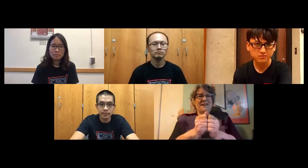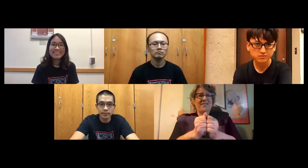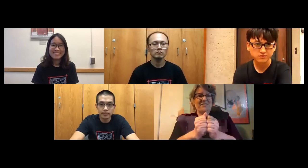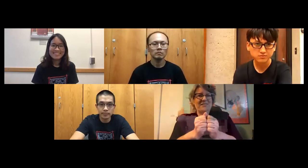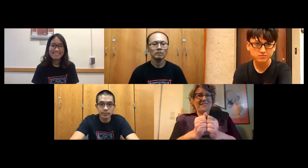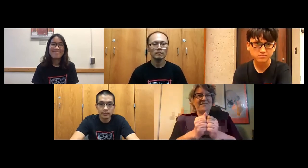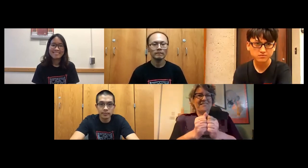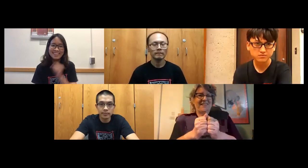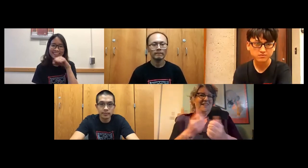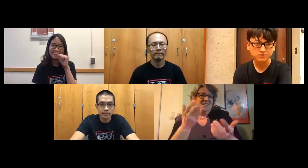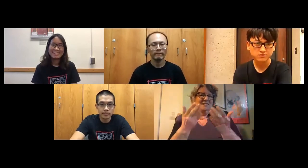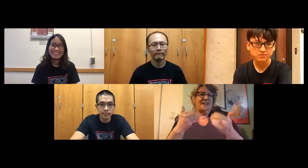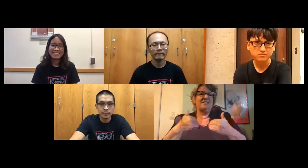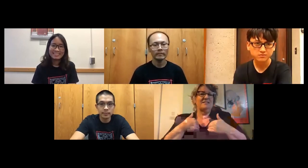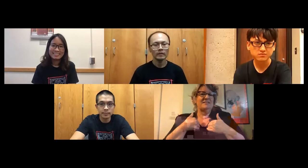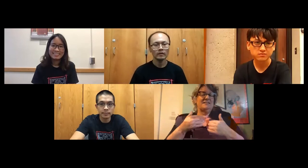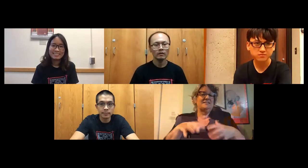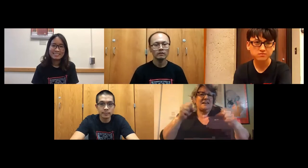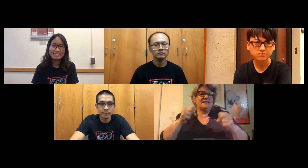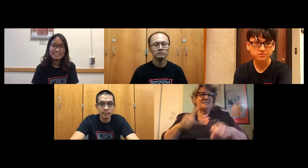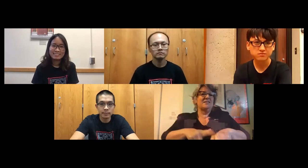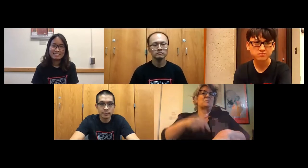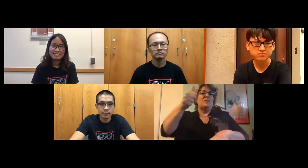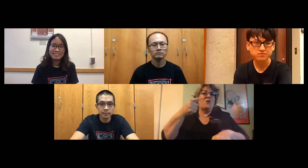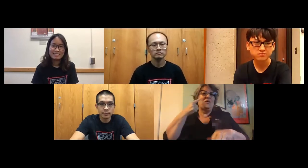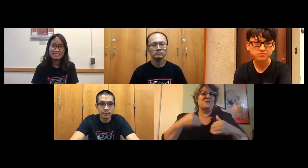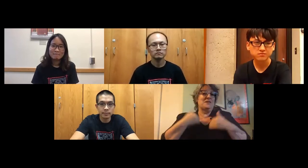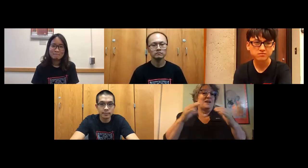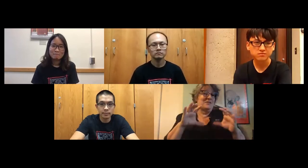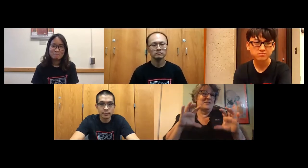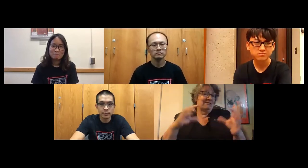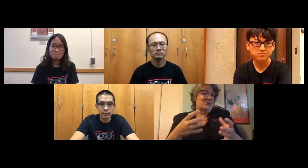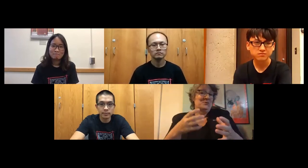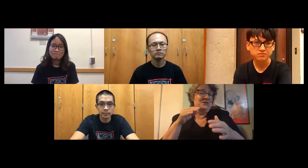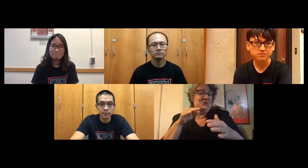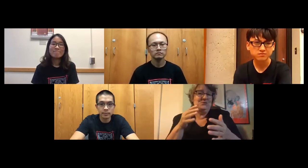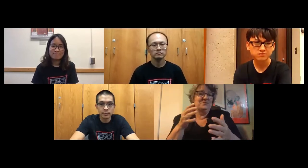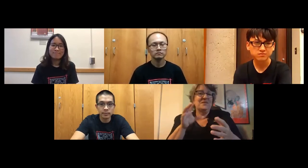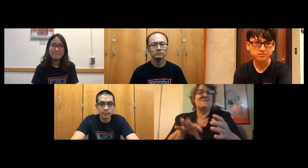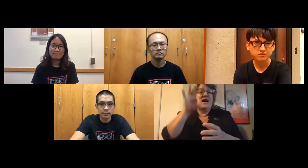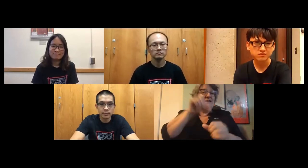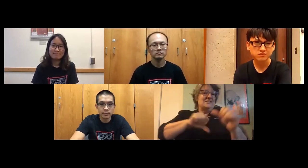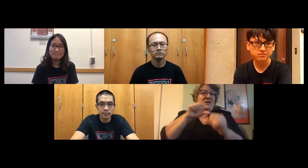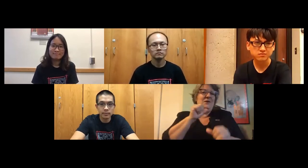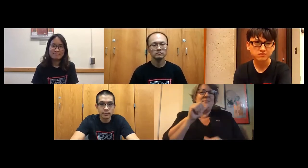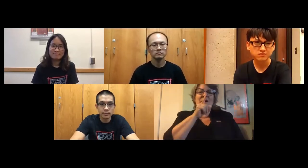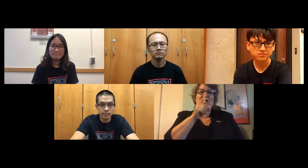together and it takes a little bit longer for the younger group to find each other. I'm not sure,